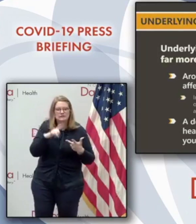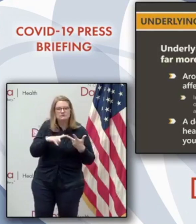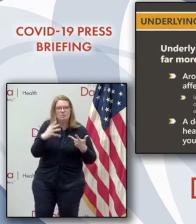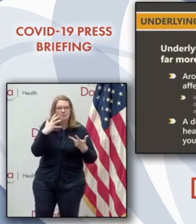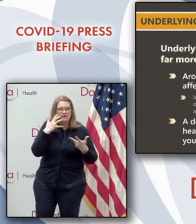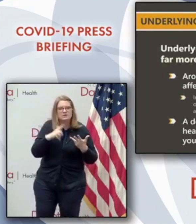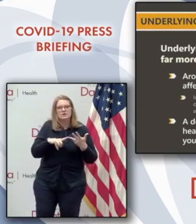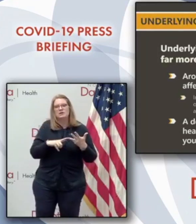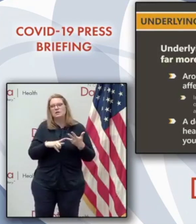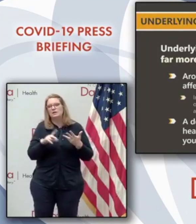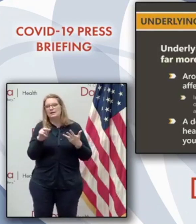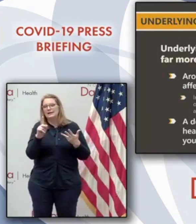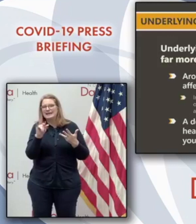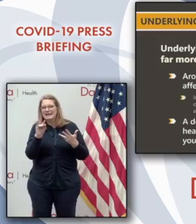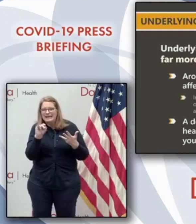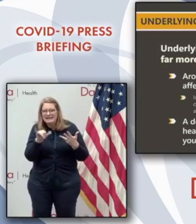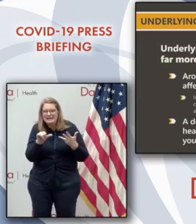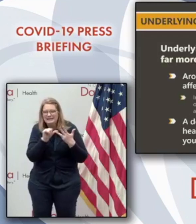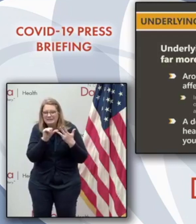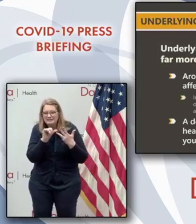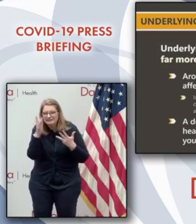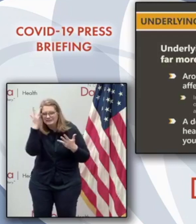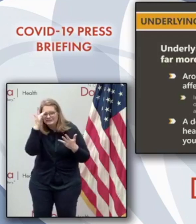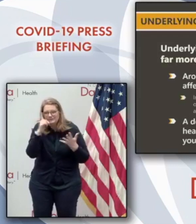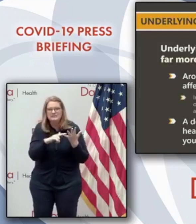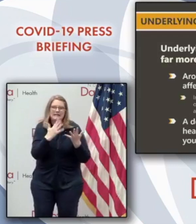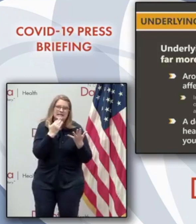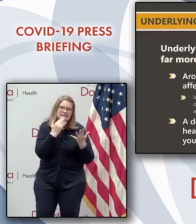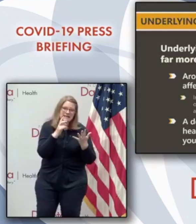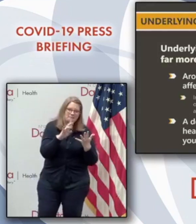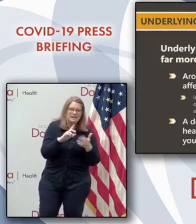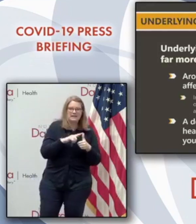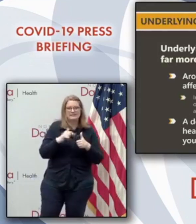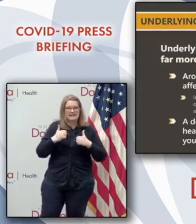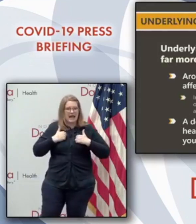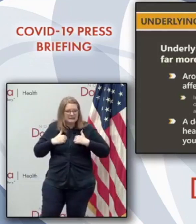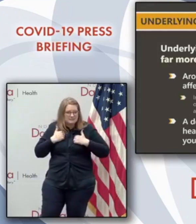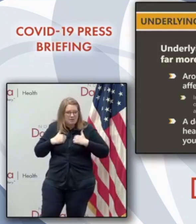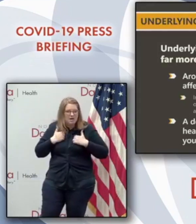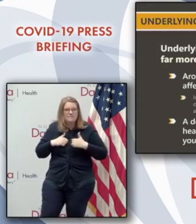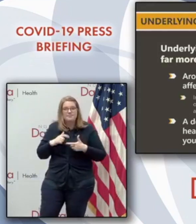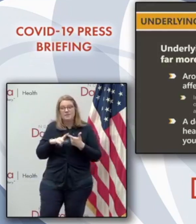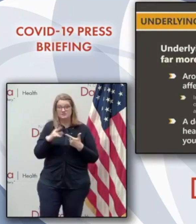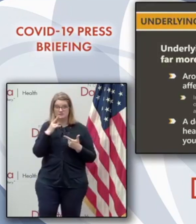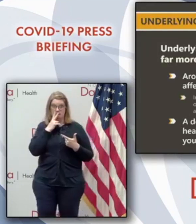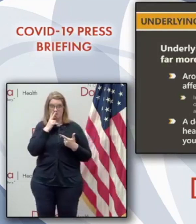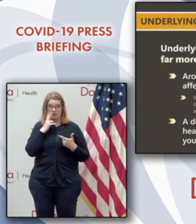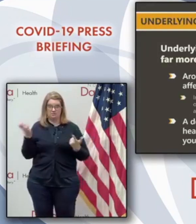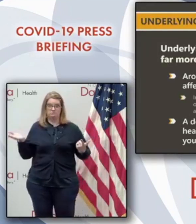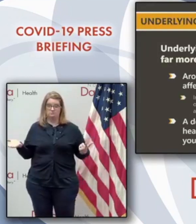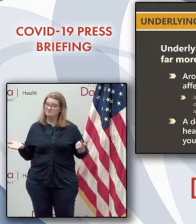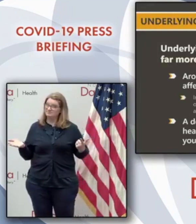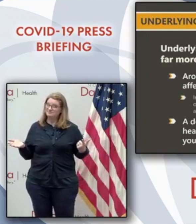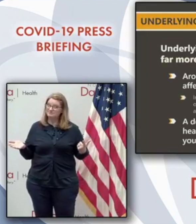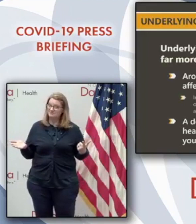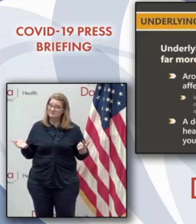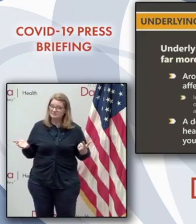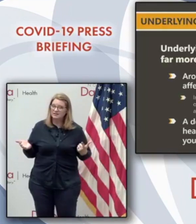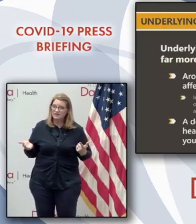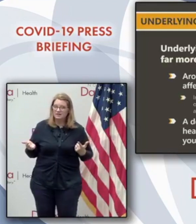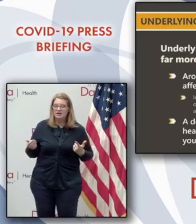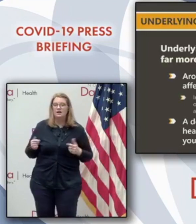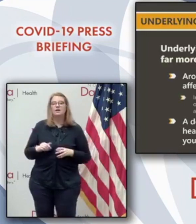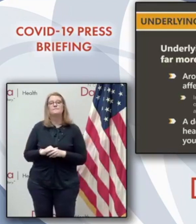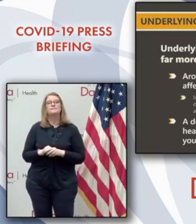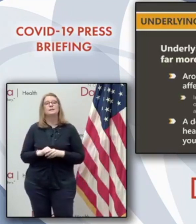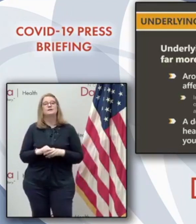like chronic kidney disease, diabetes, asthma, and certainly smoking is also something that's been added to the